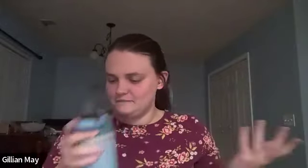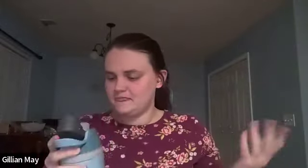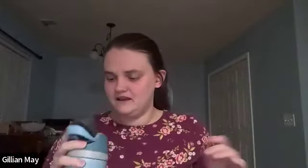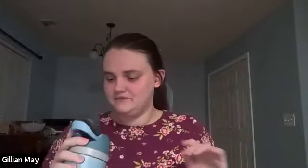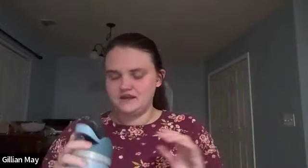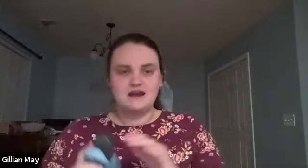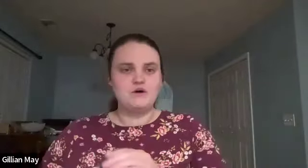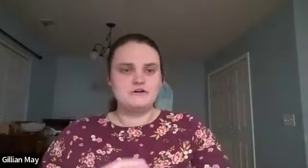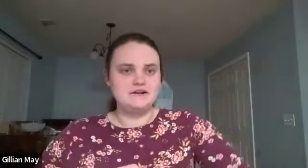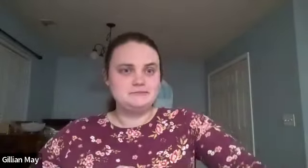I keep thinking I have water and I don't.